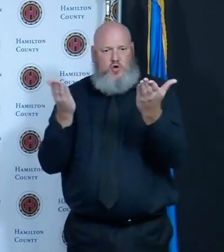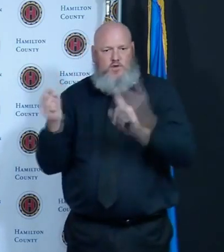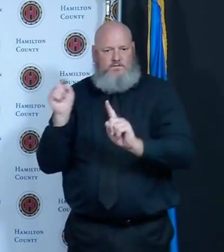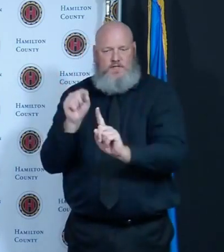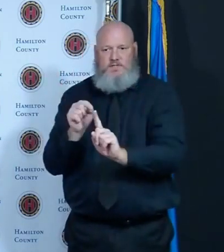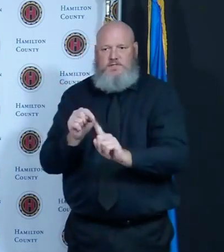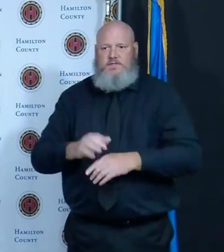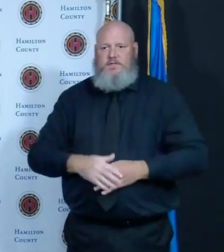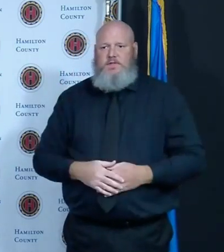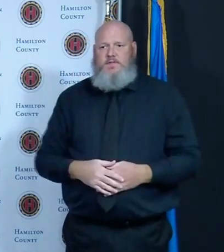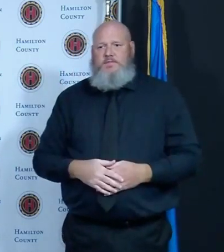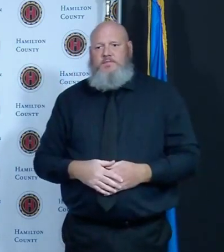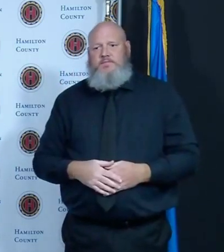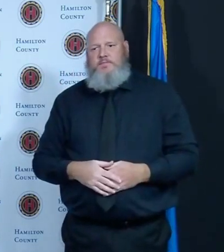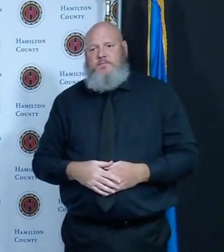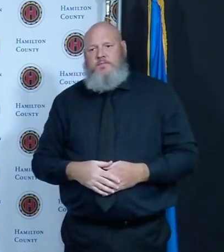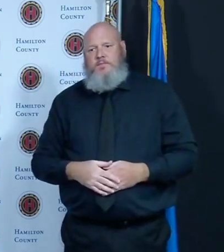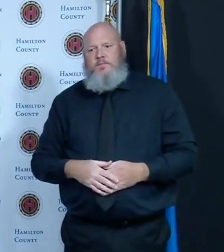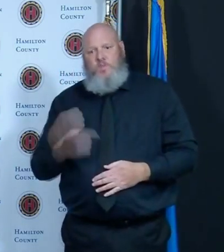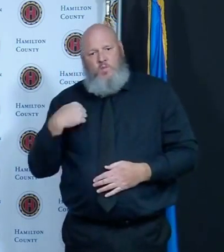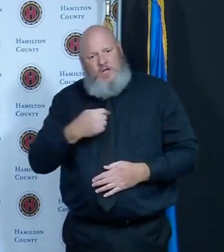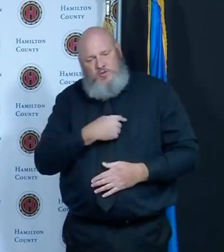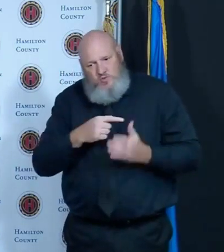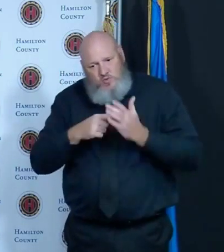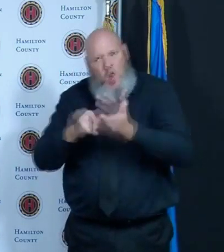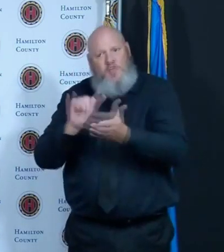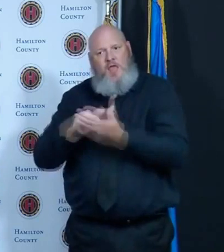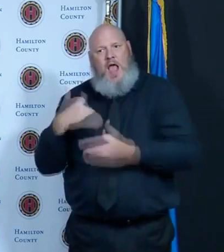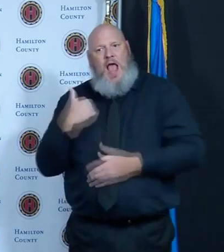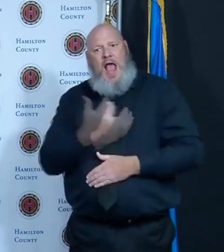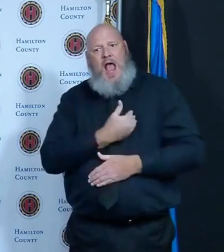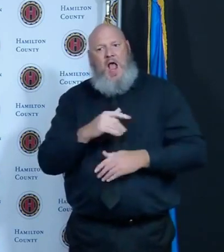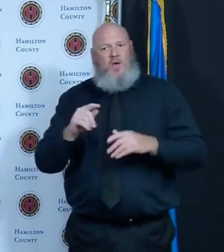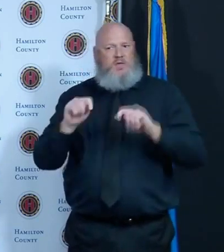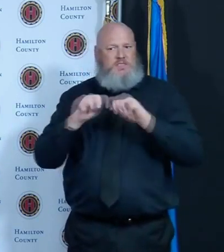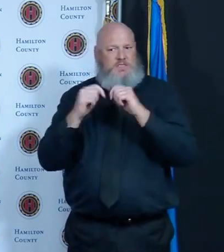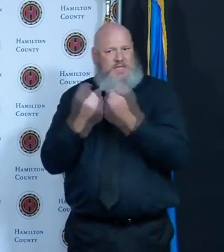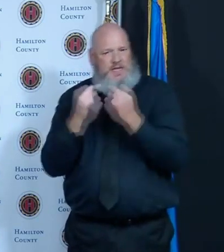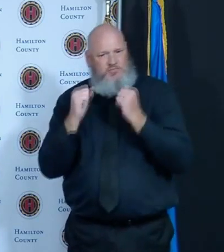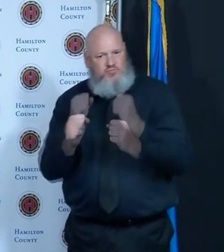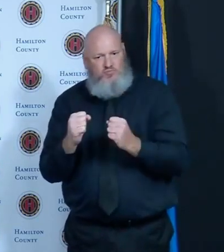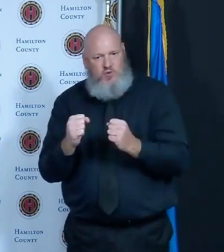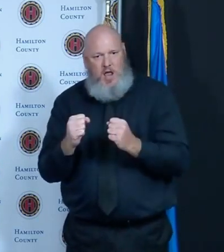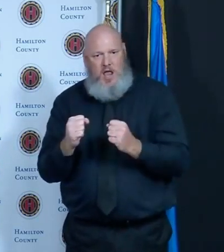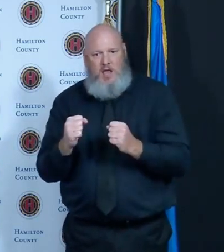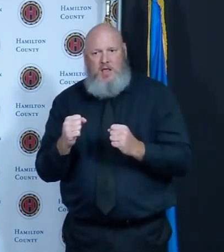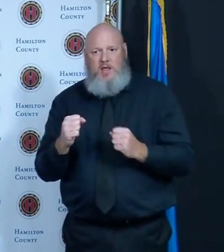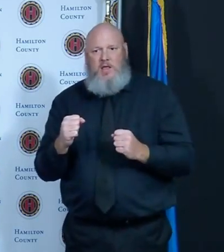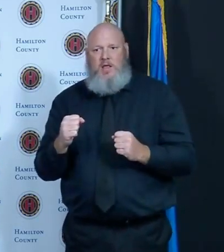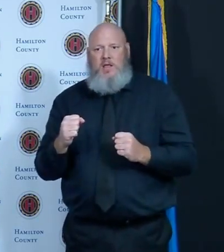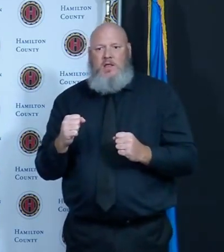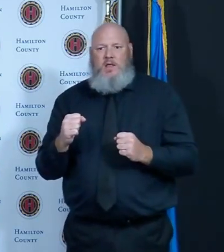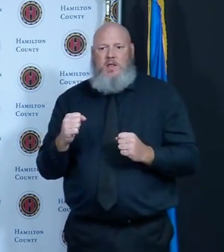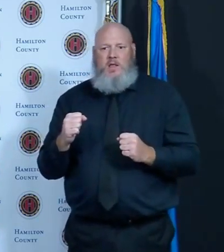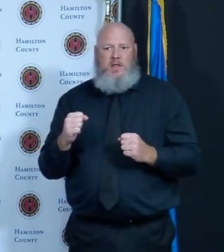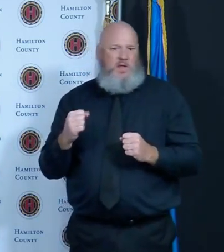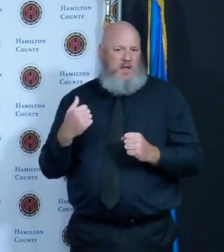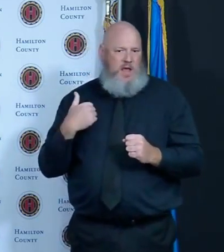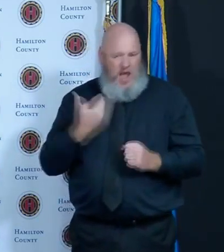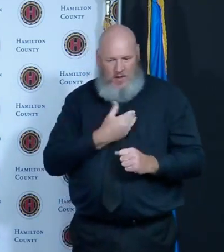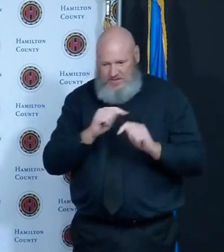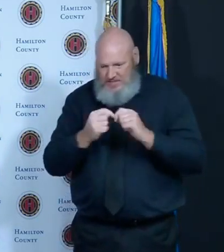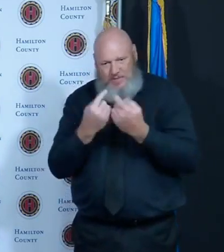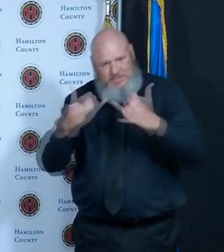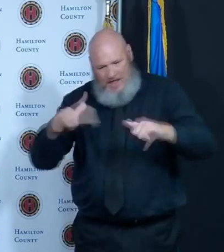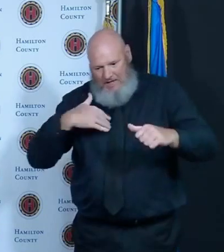team that we believe in them. So there's no furloughs, there's no layoffs right now. You know, the uncertainty of this situation is the hardest part